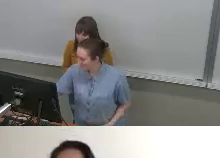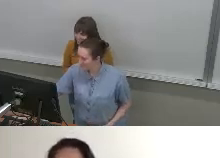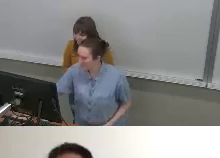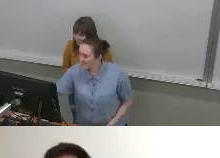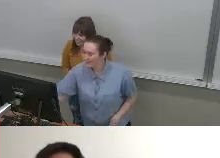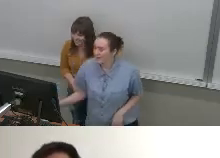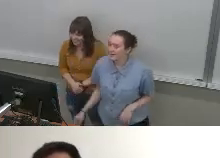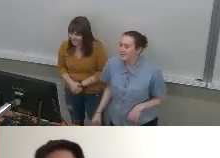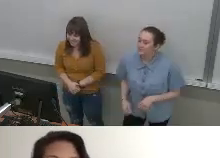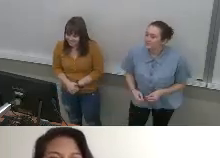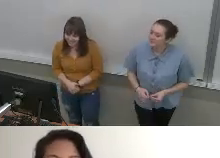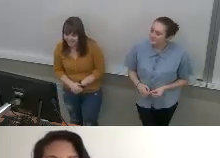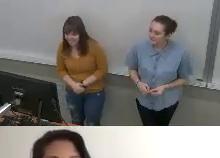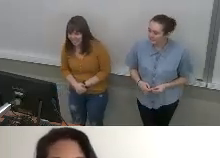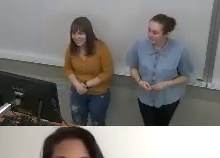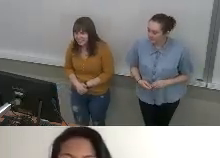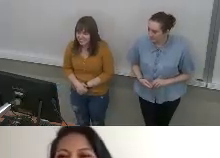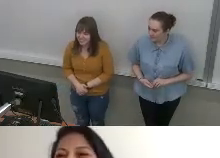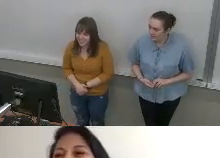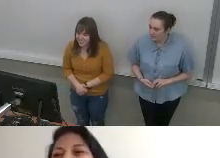lead. Okay.